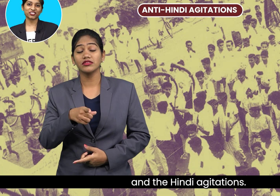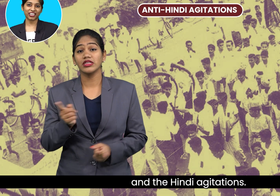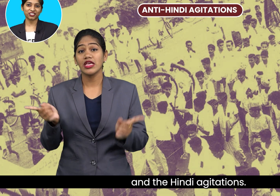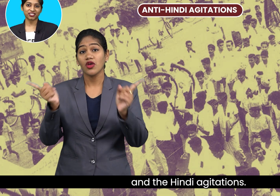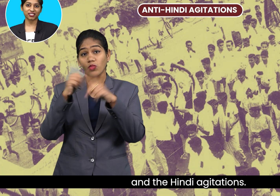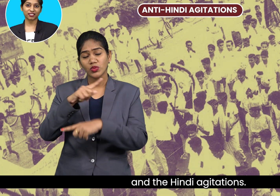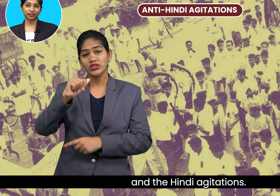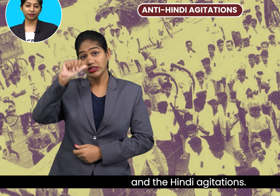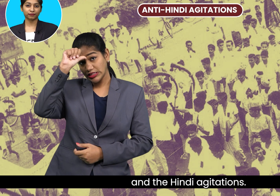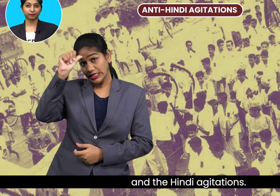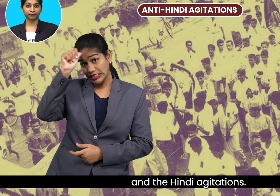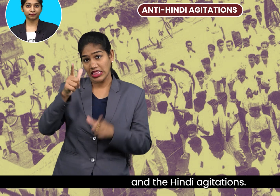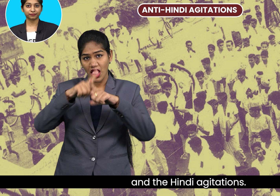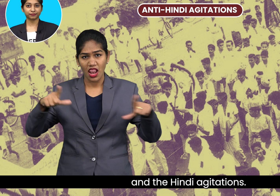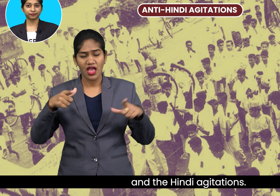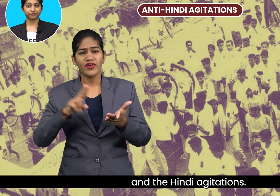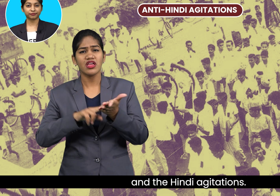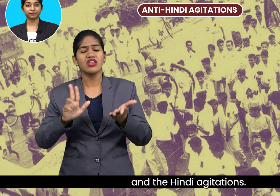Anti-Hindi agitations.